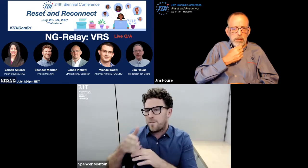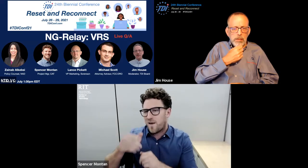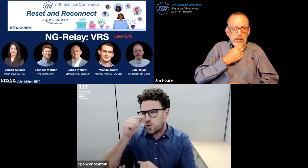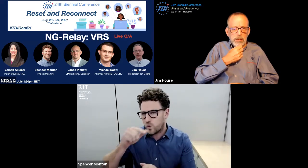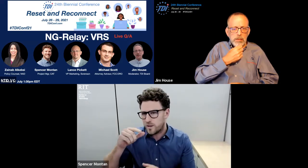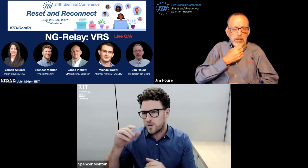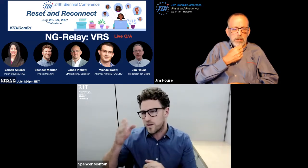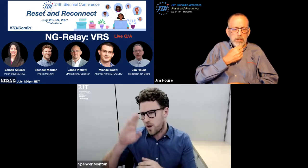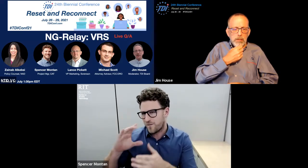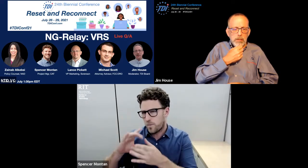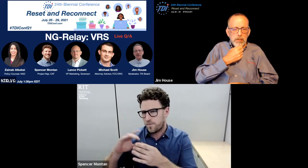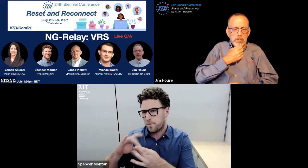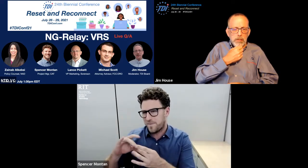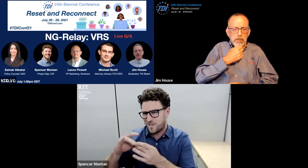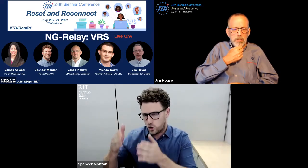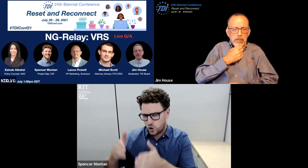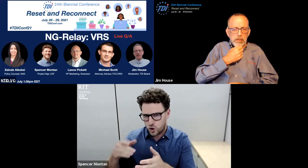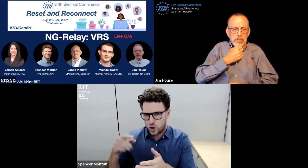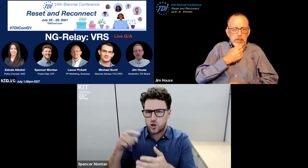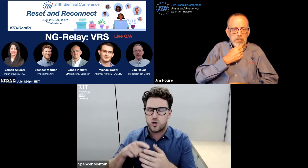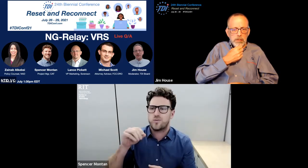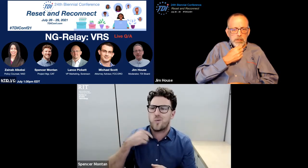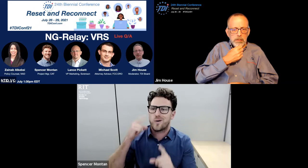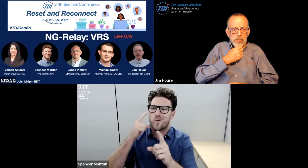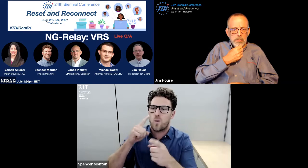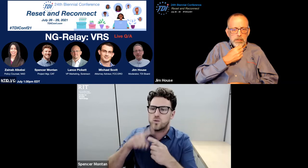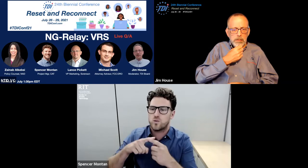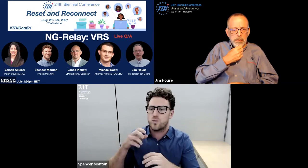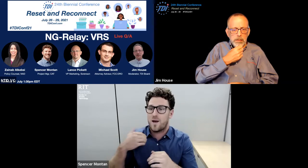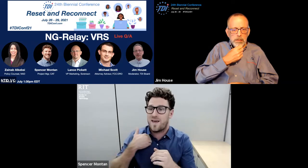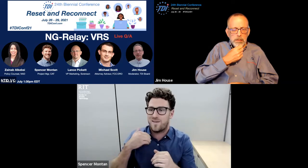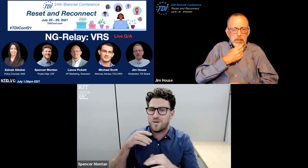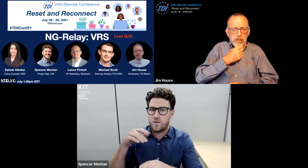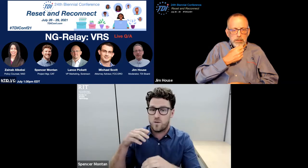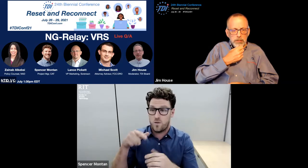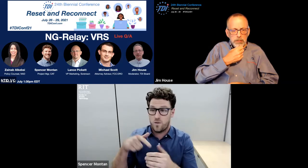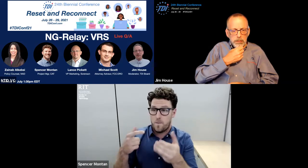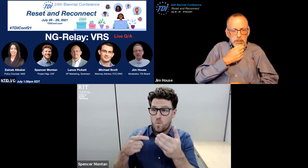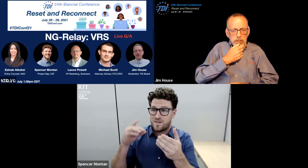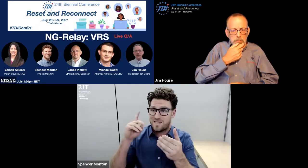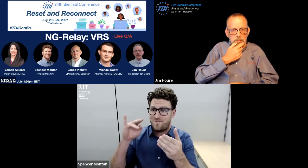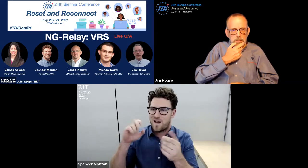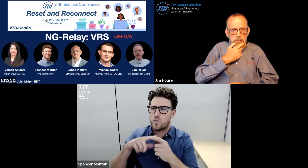I-R-I-S. And it's named after a Greek god of messenger.